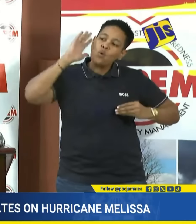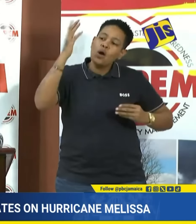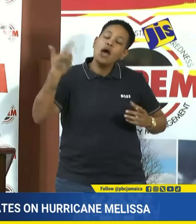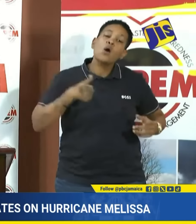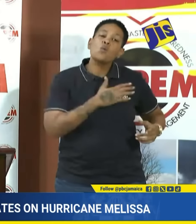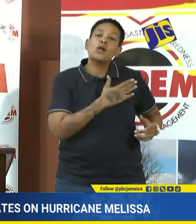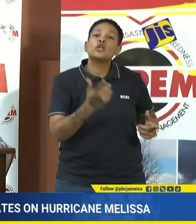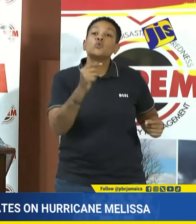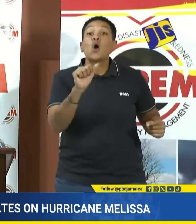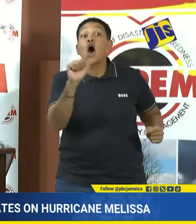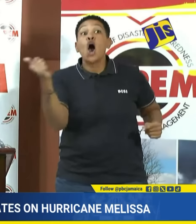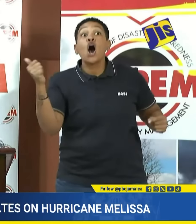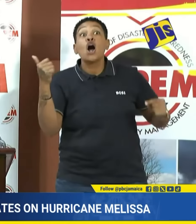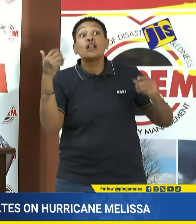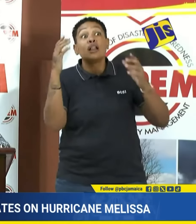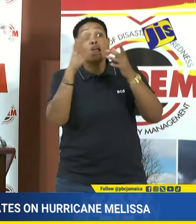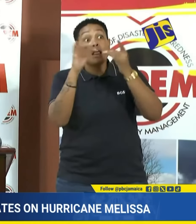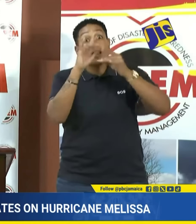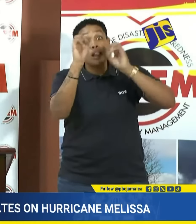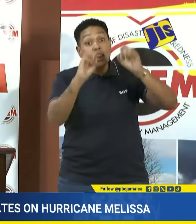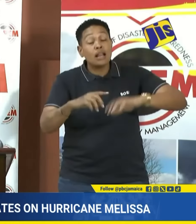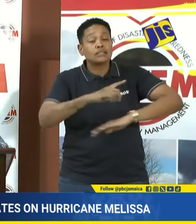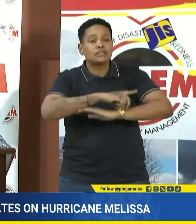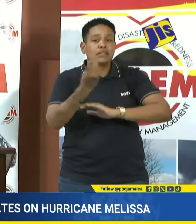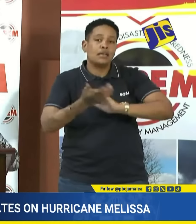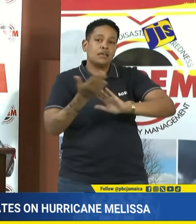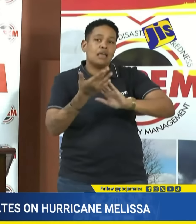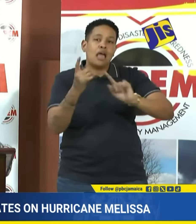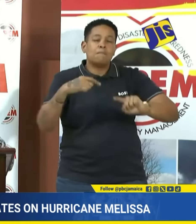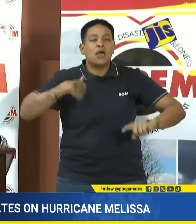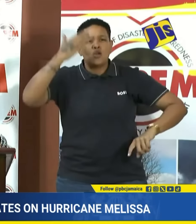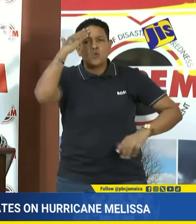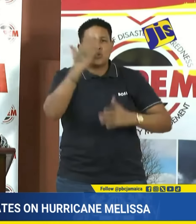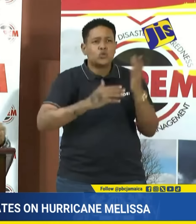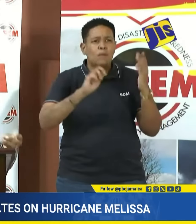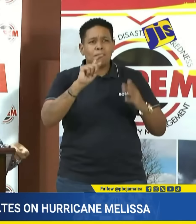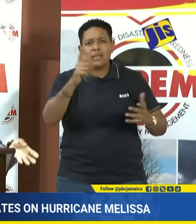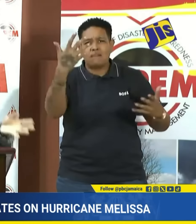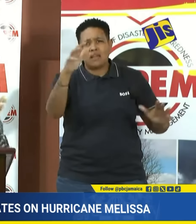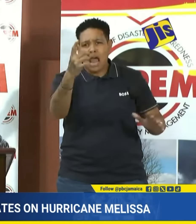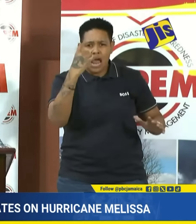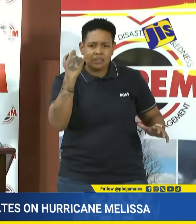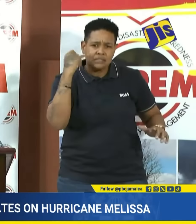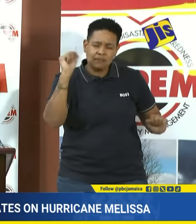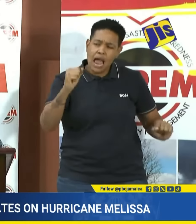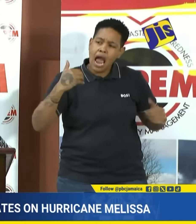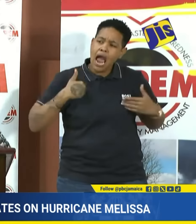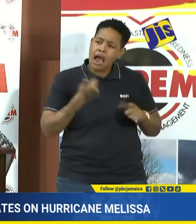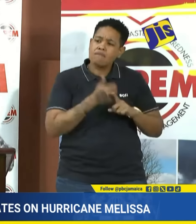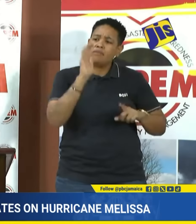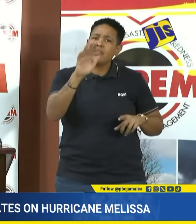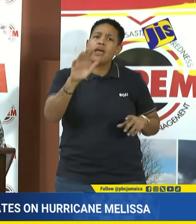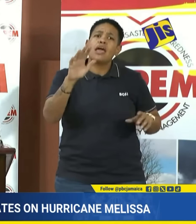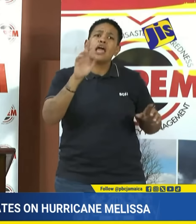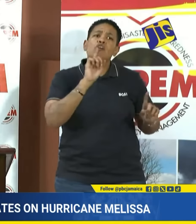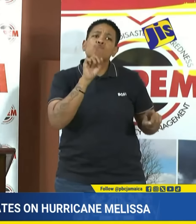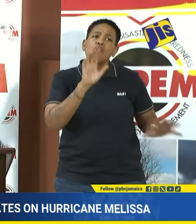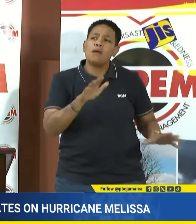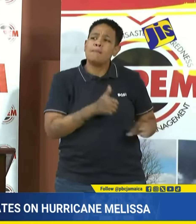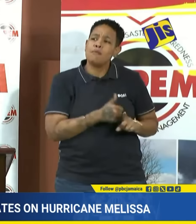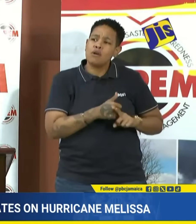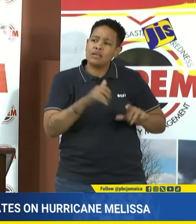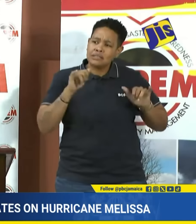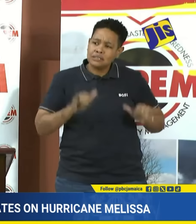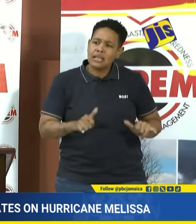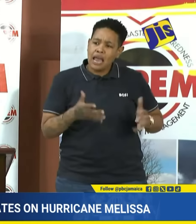also willing to do other briefings as the day goes on. I know some media houses have asked if they can have their reporters